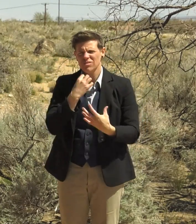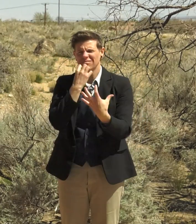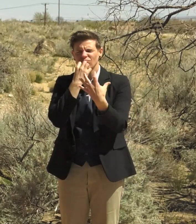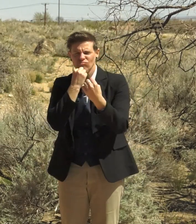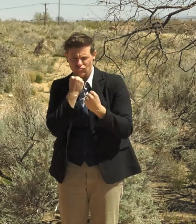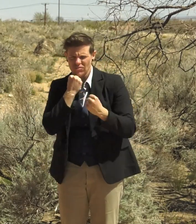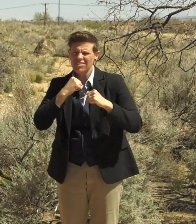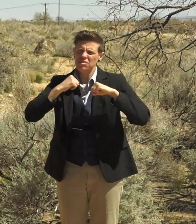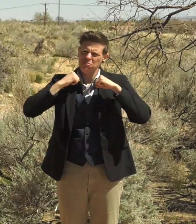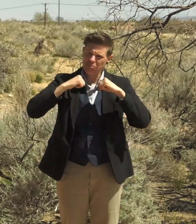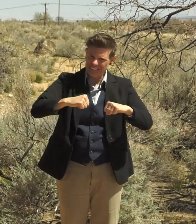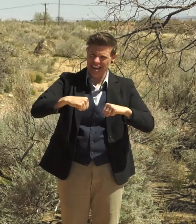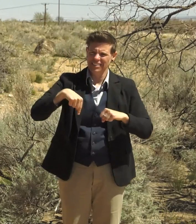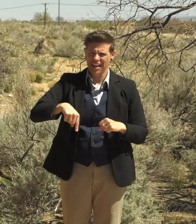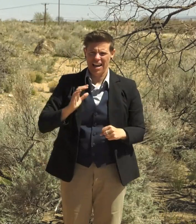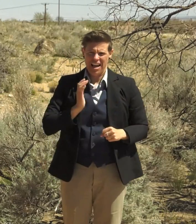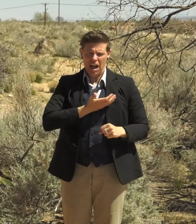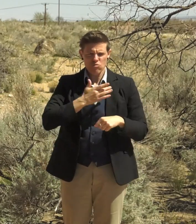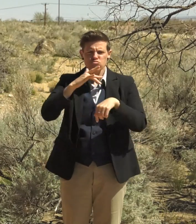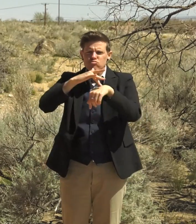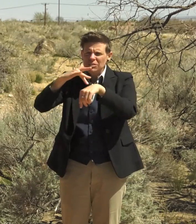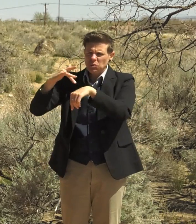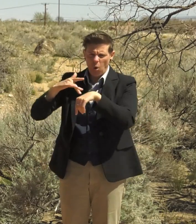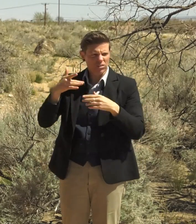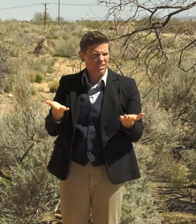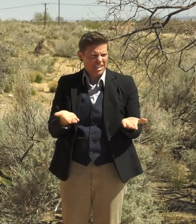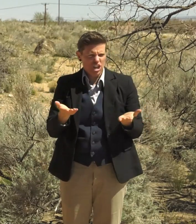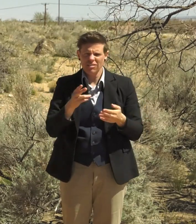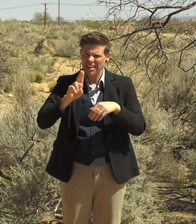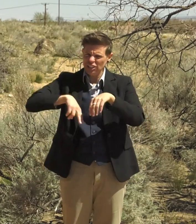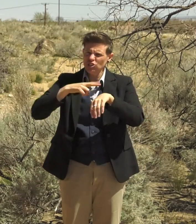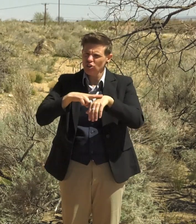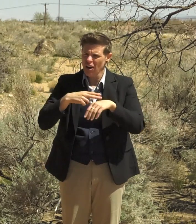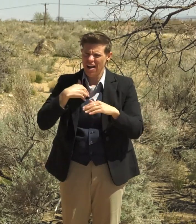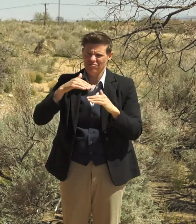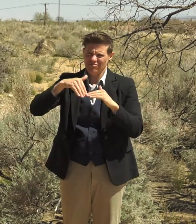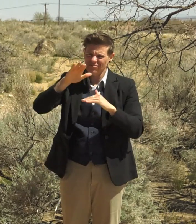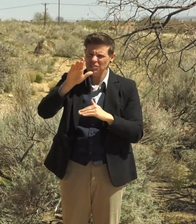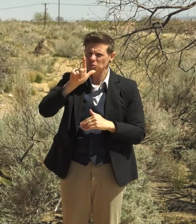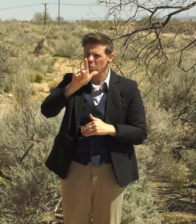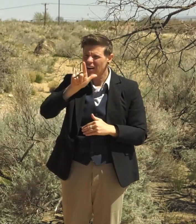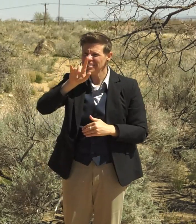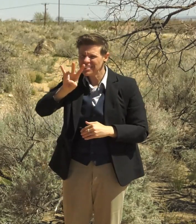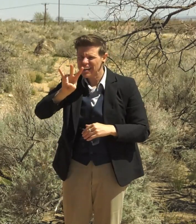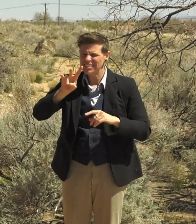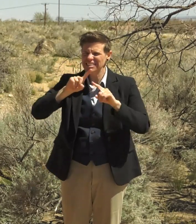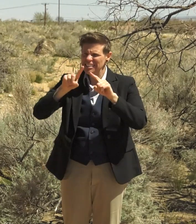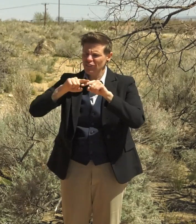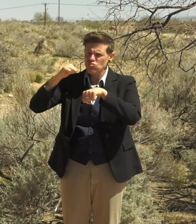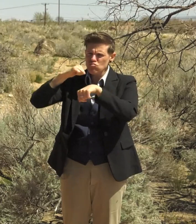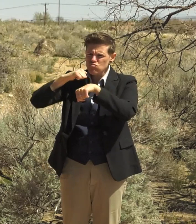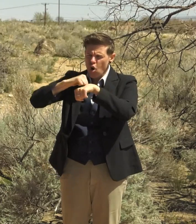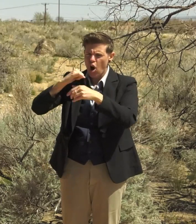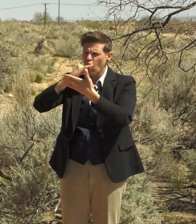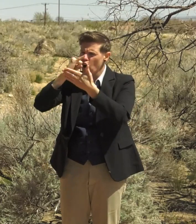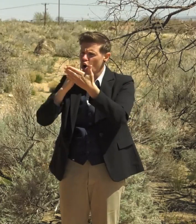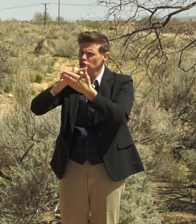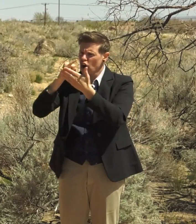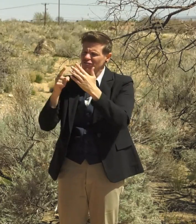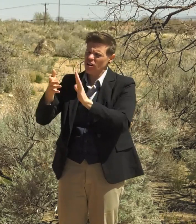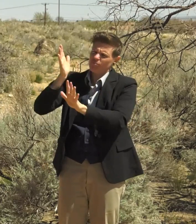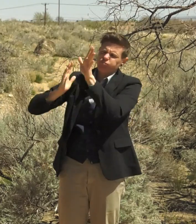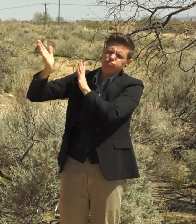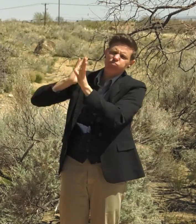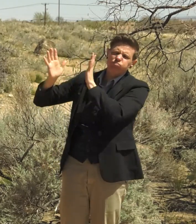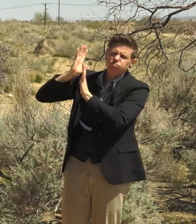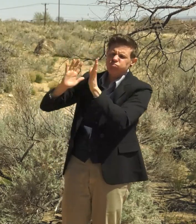20,000 petroglyphs that occur within the monument boundaries and hundreds of archaeological sites. And we preserve the plants and animals